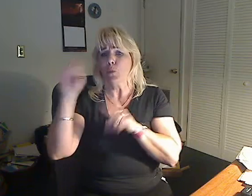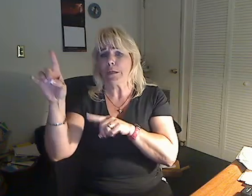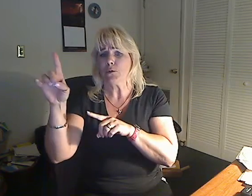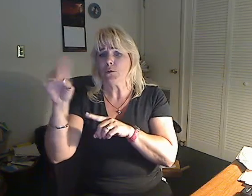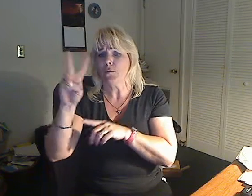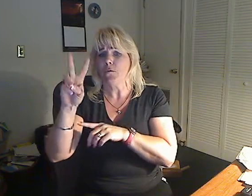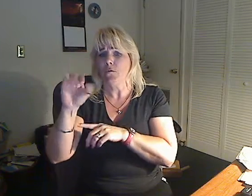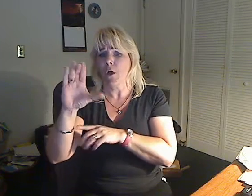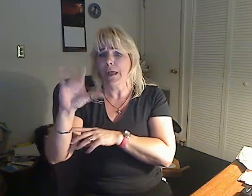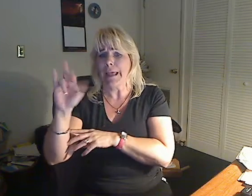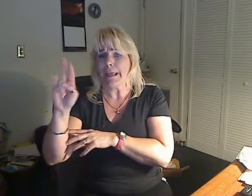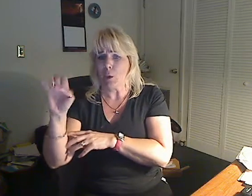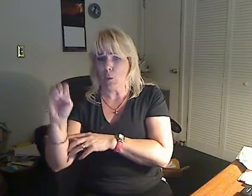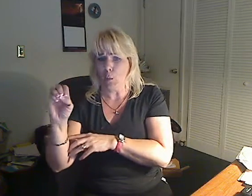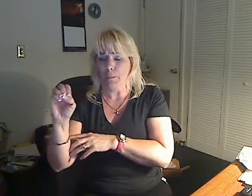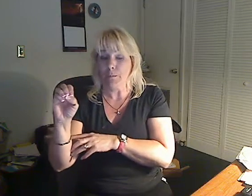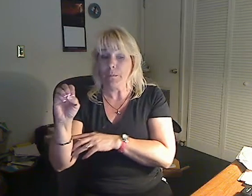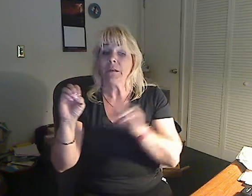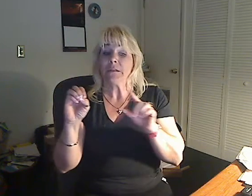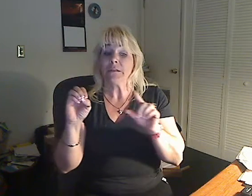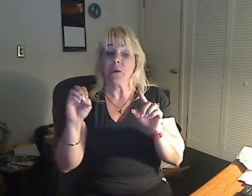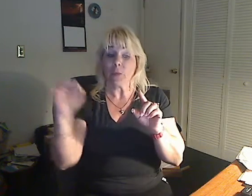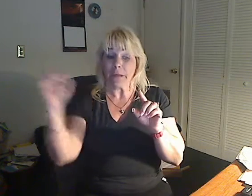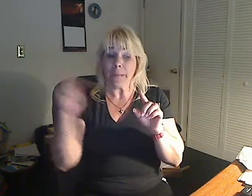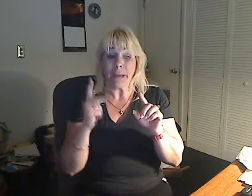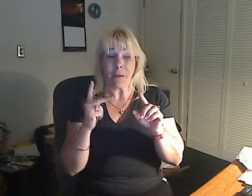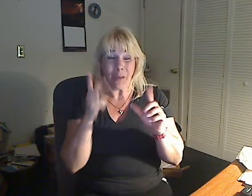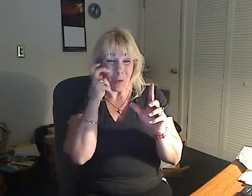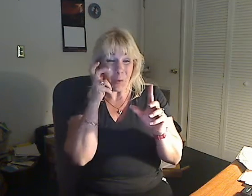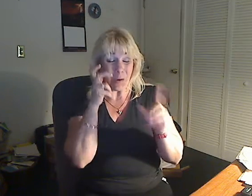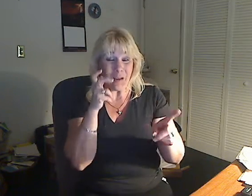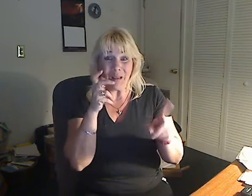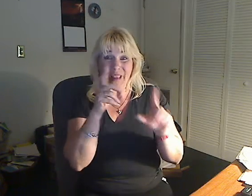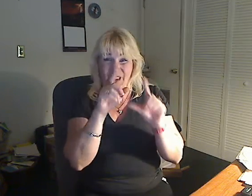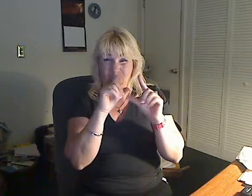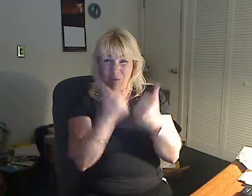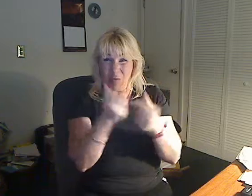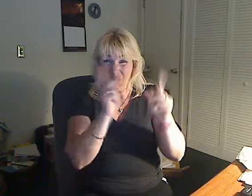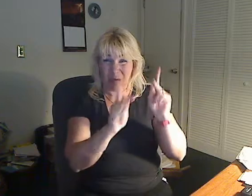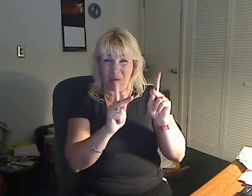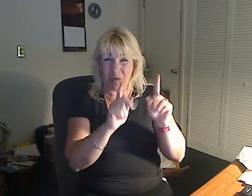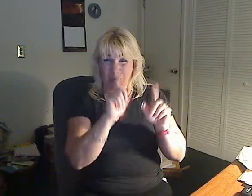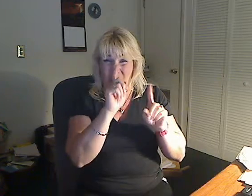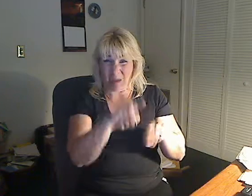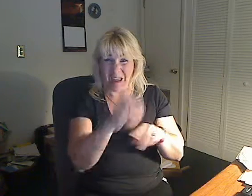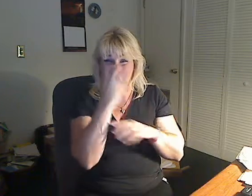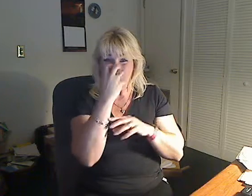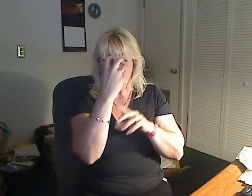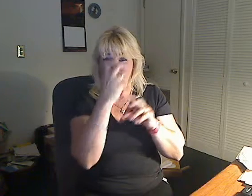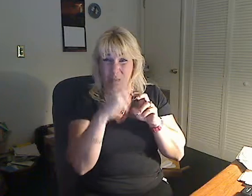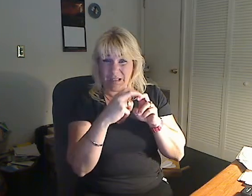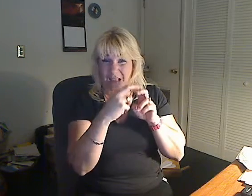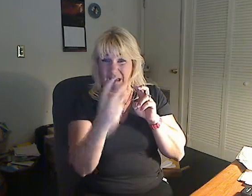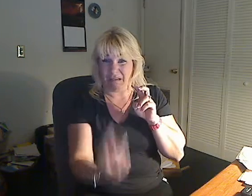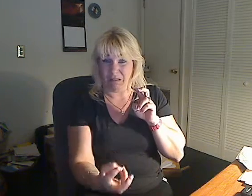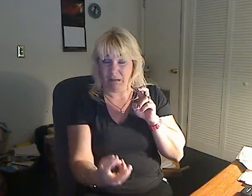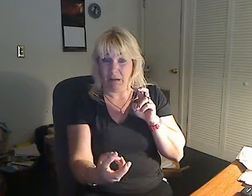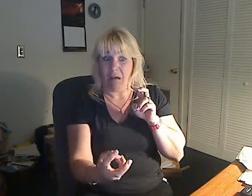ray that was large enough for 6 people to ride on the back of it. And there were room for more people. It was